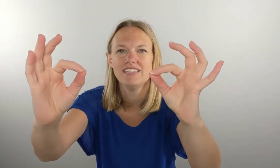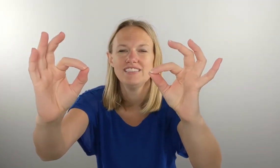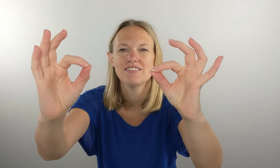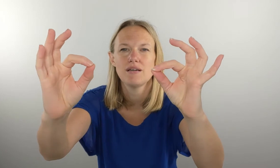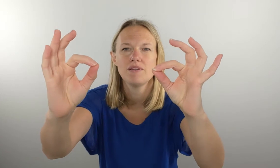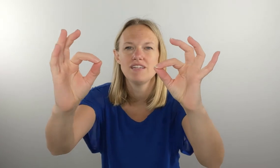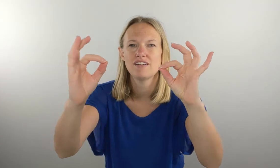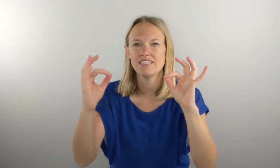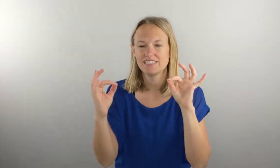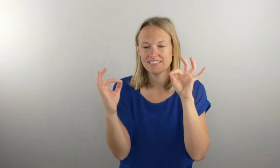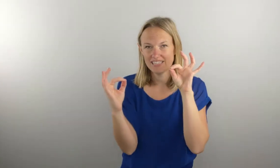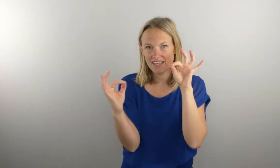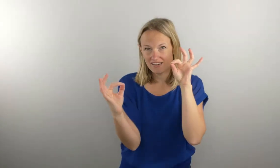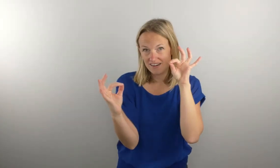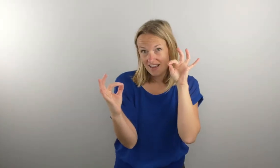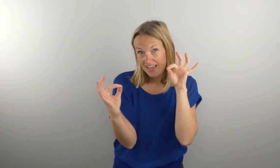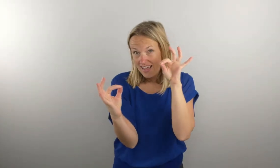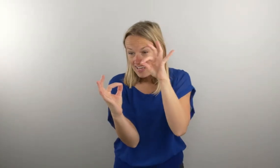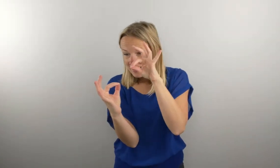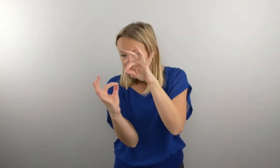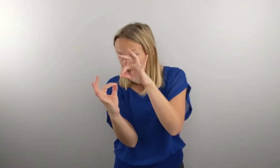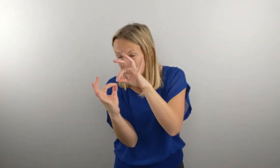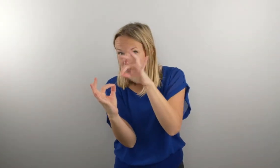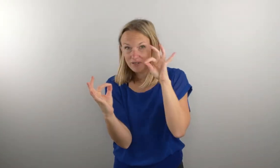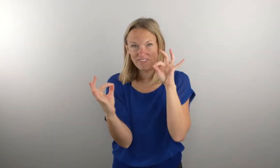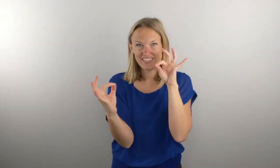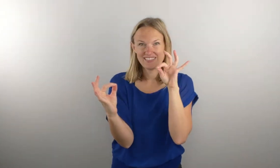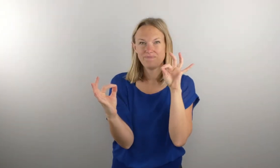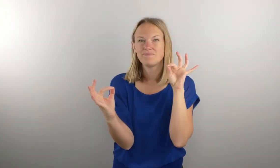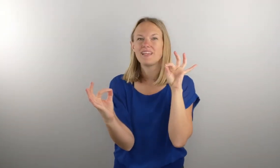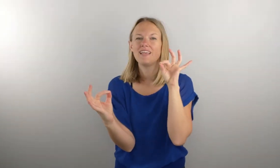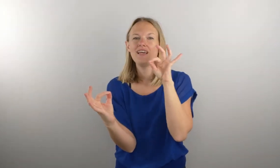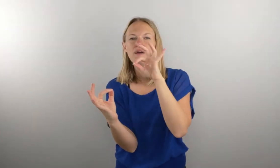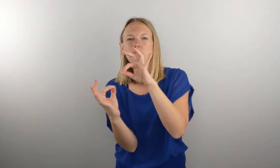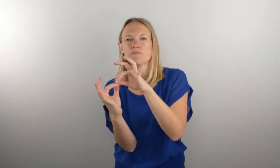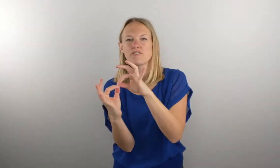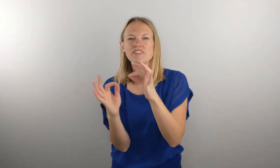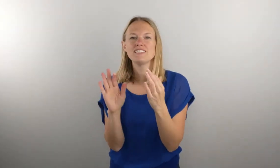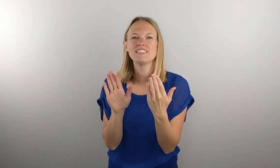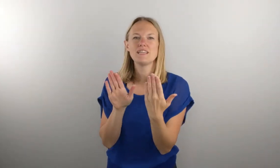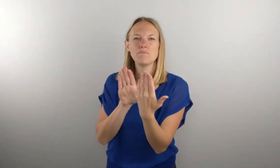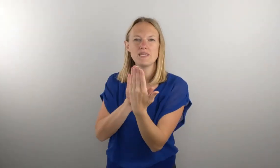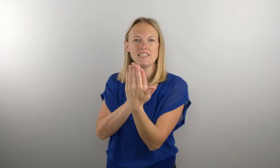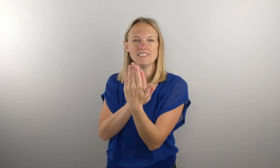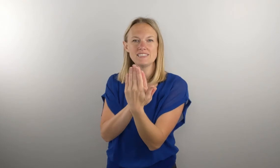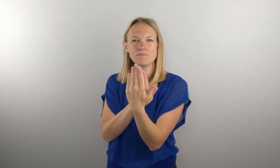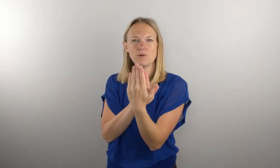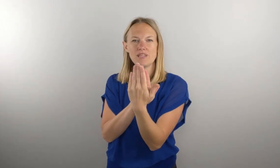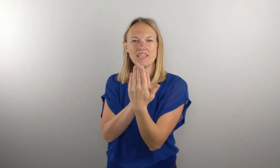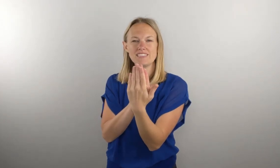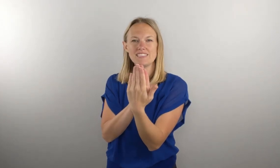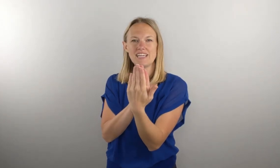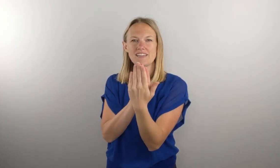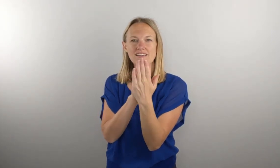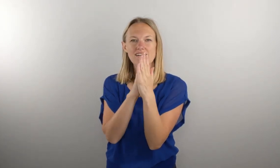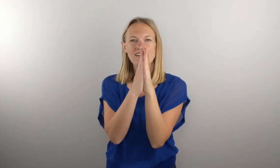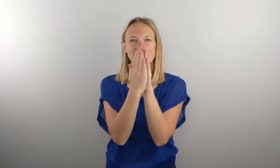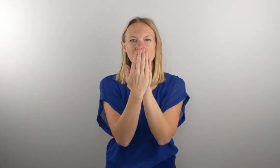your thumb and your index together, and then it's perfect. Perfect, and then peace, both hands together,